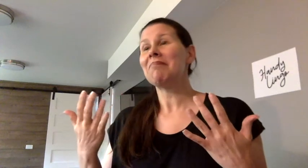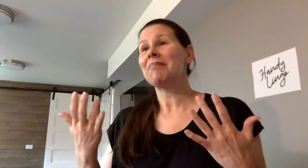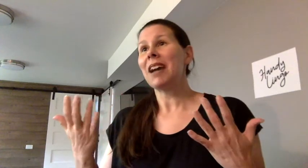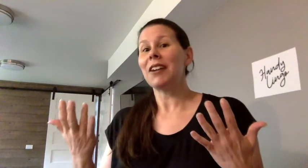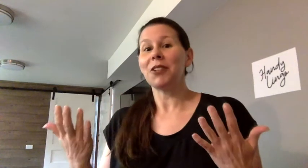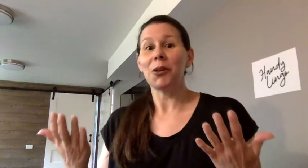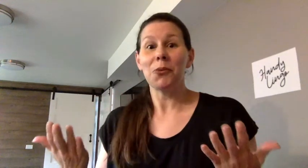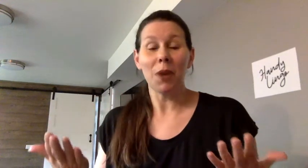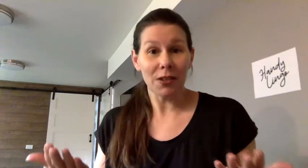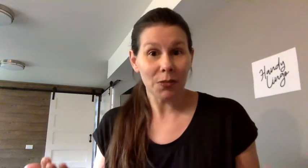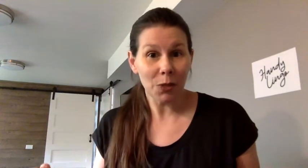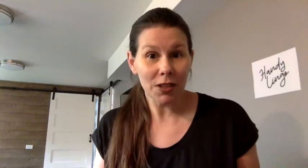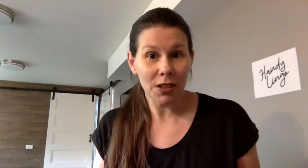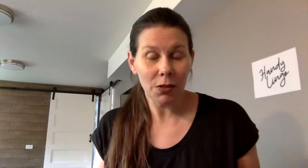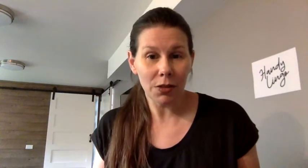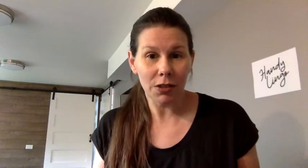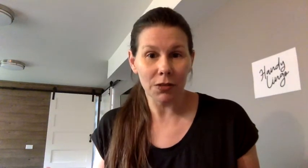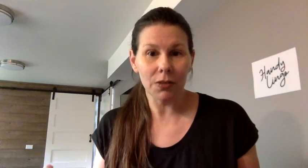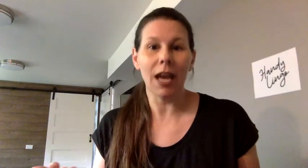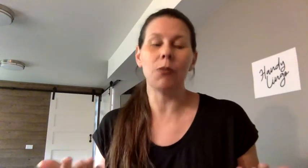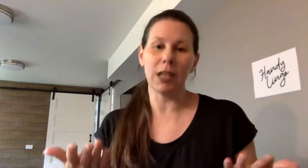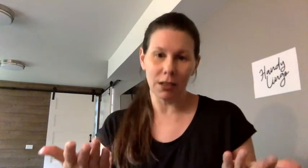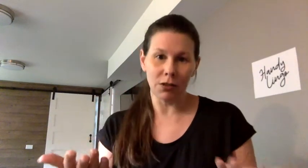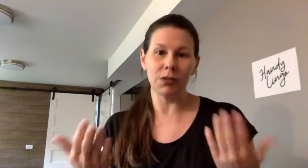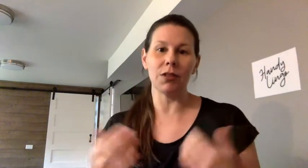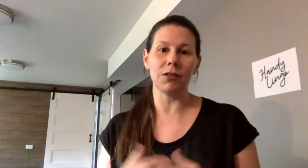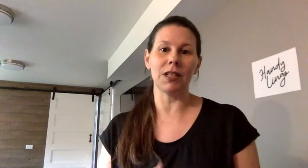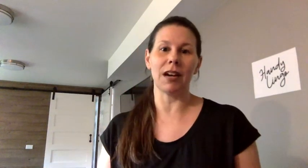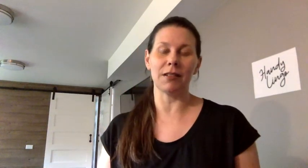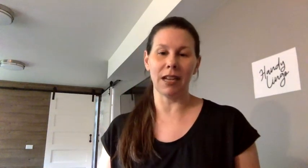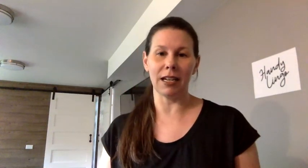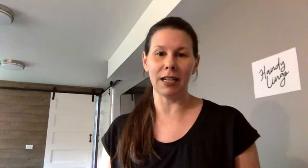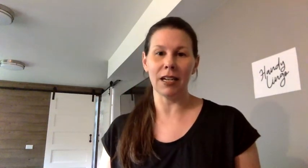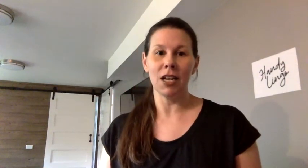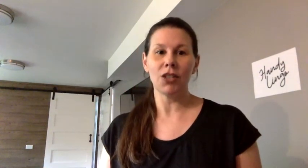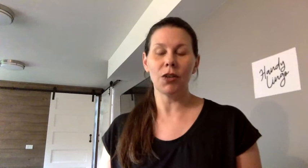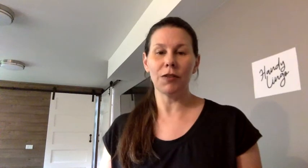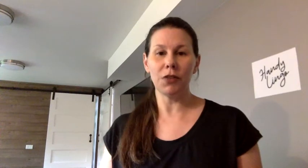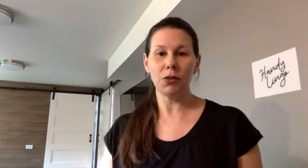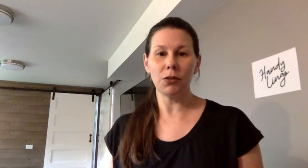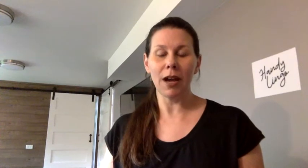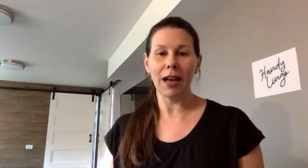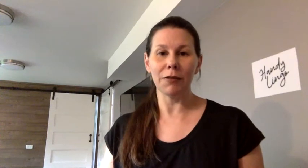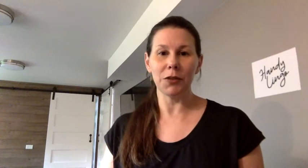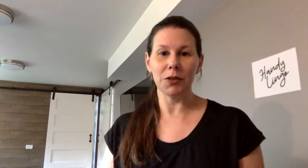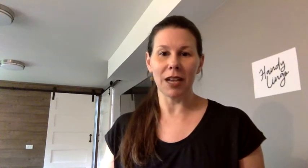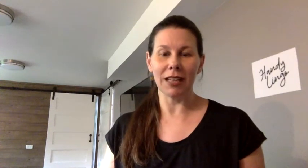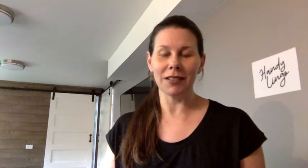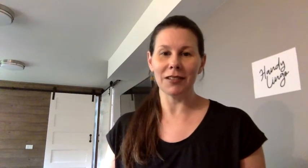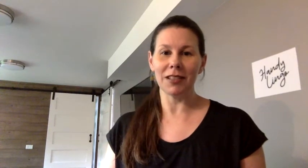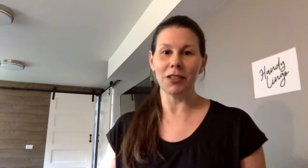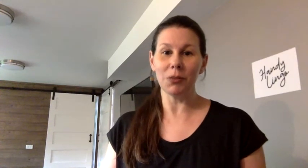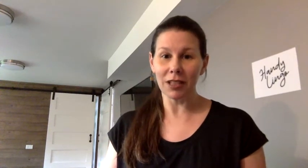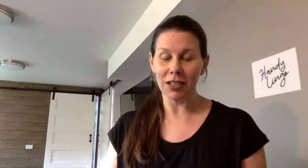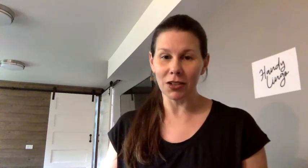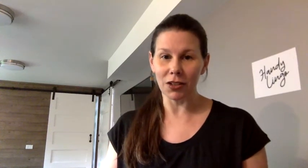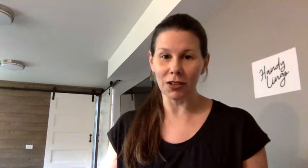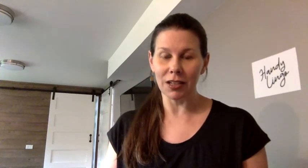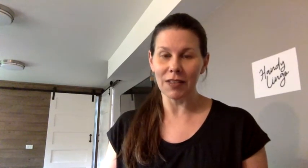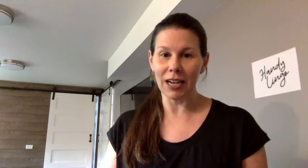I don't know. What are some words that you would use? And we can use those in our signing. So if you have a few signs that you would like to learn that answer